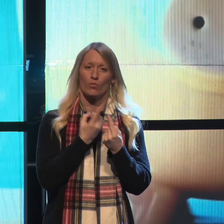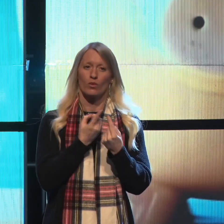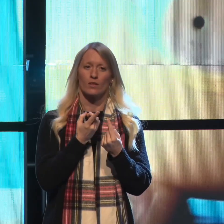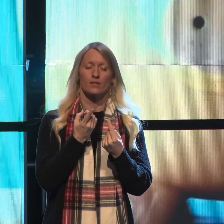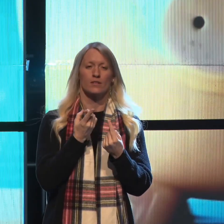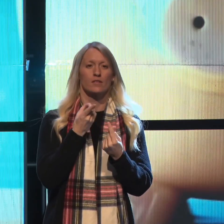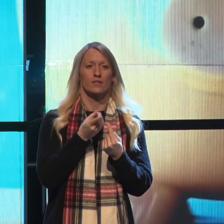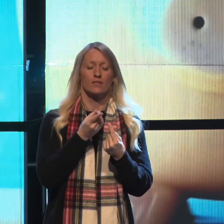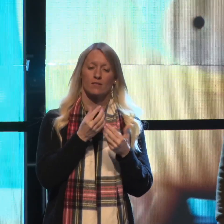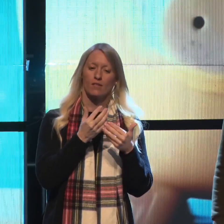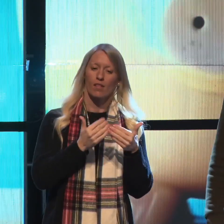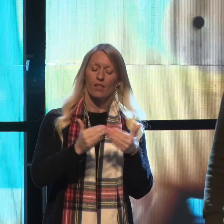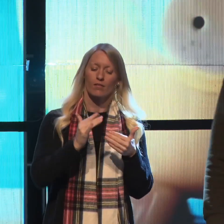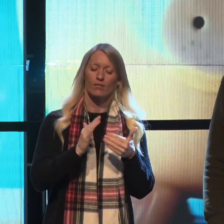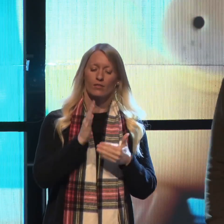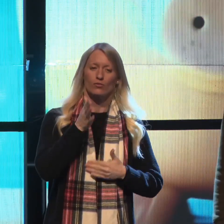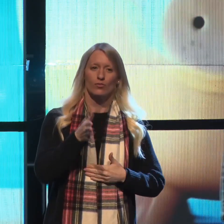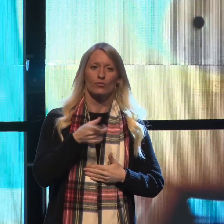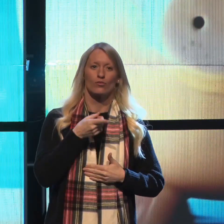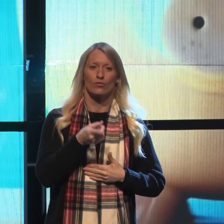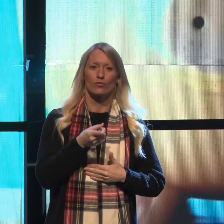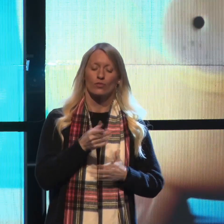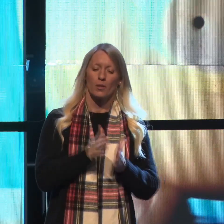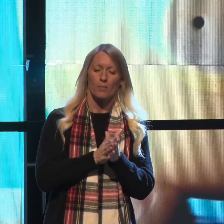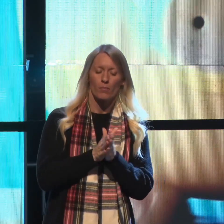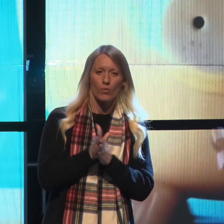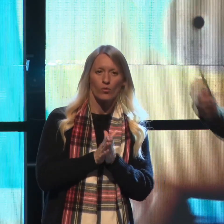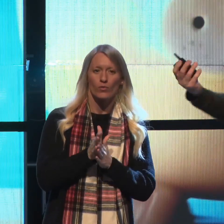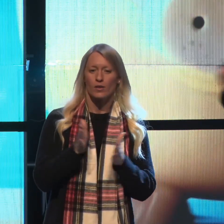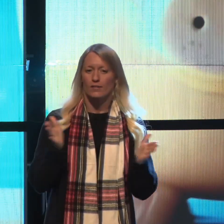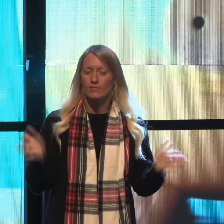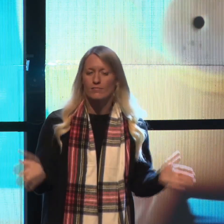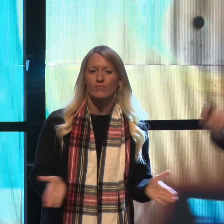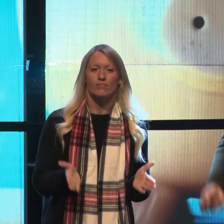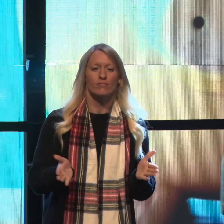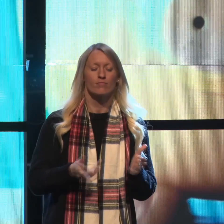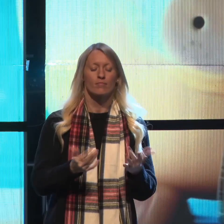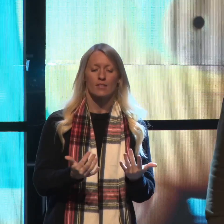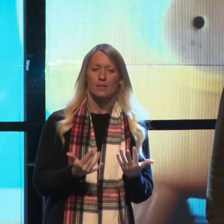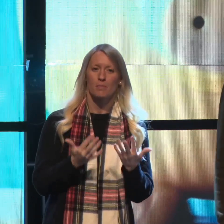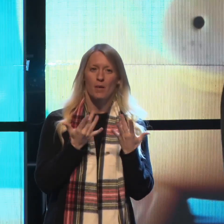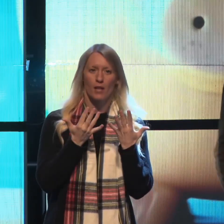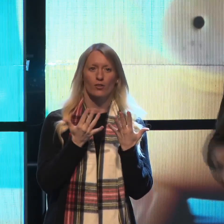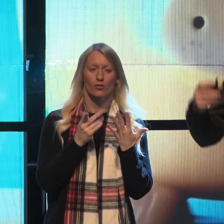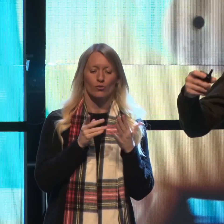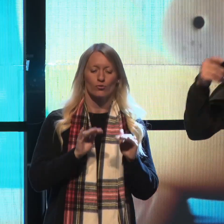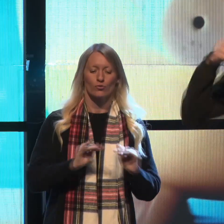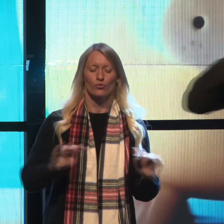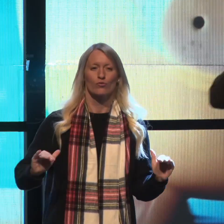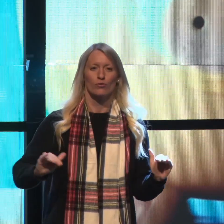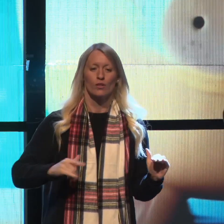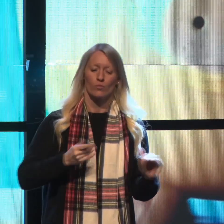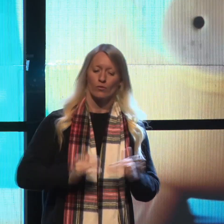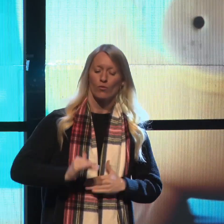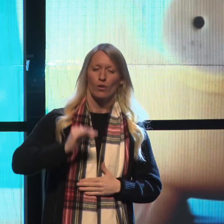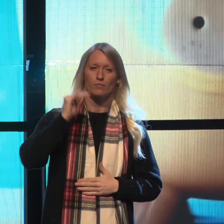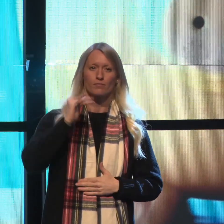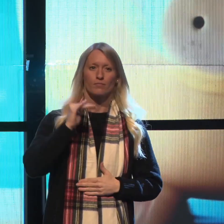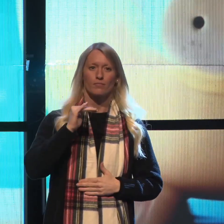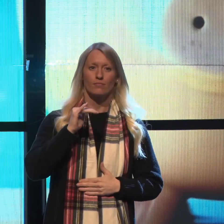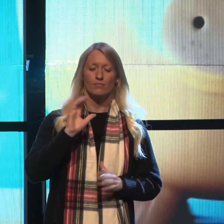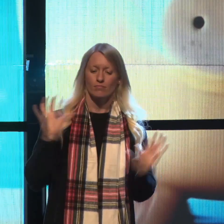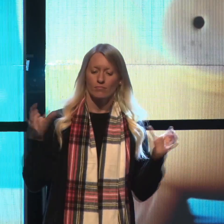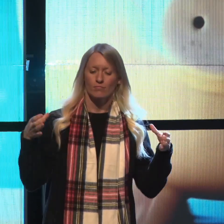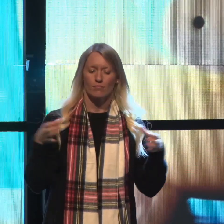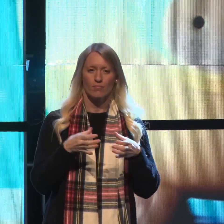of those things and they can motivate them and inspire them. So bring everybody together and ask the question, are we living into our